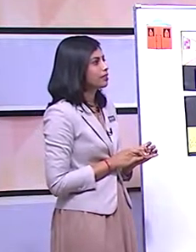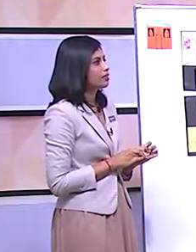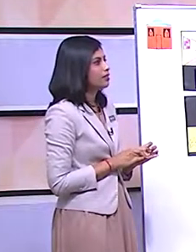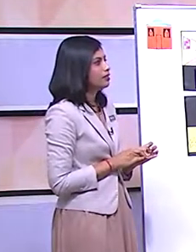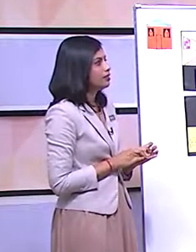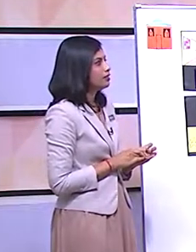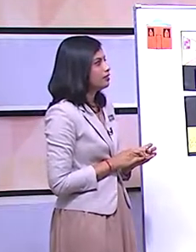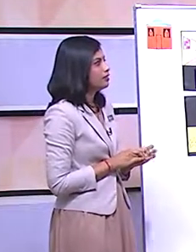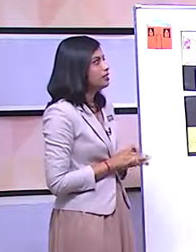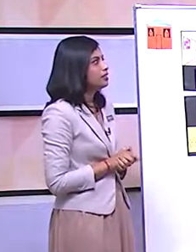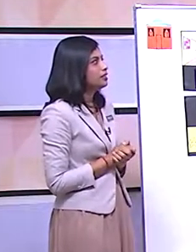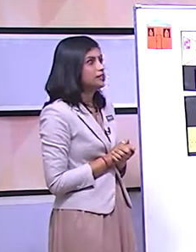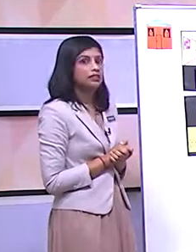in bedroom, teacher.